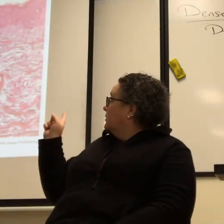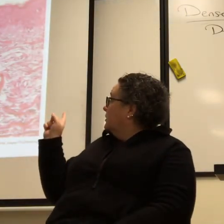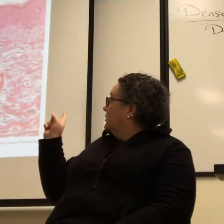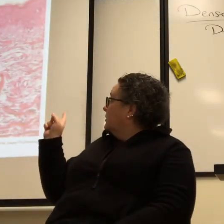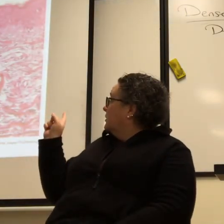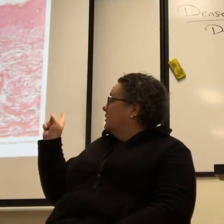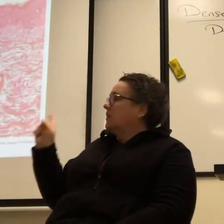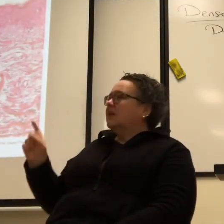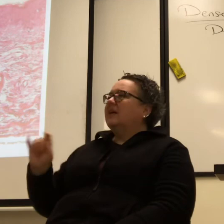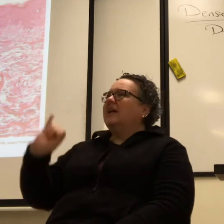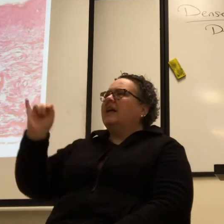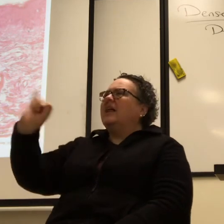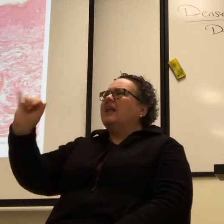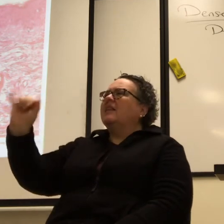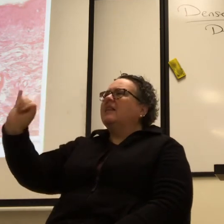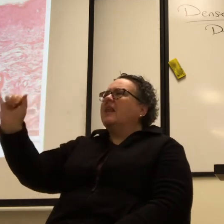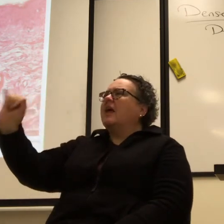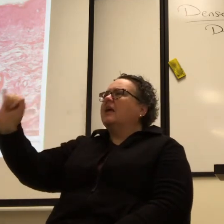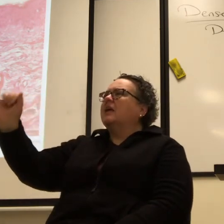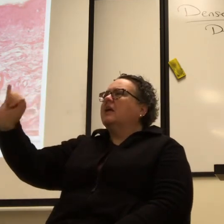It's like putting meat through the meat grinder.